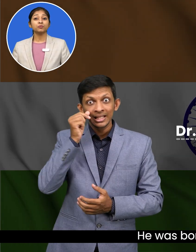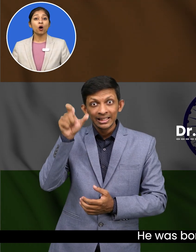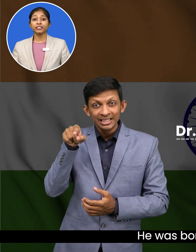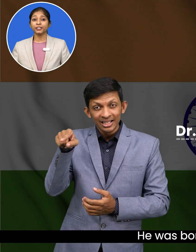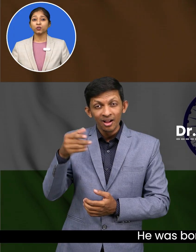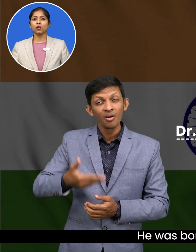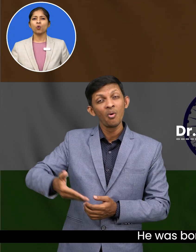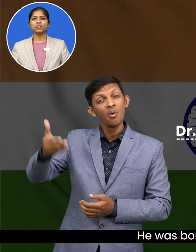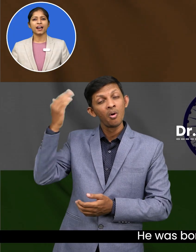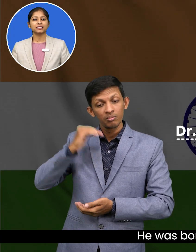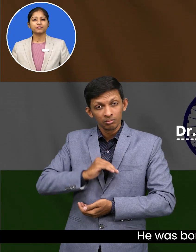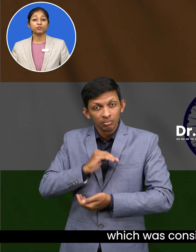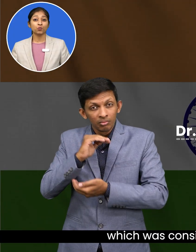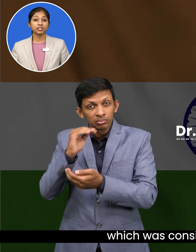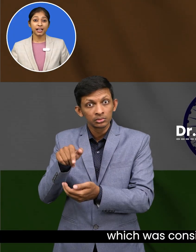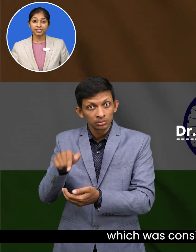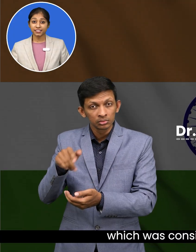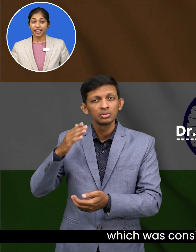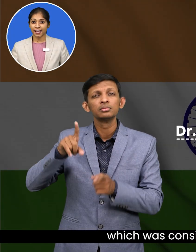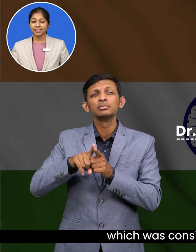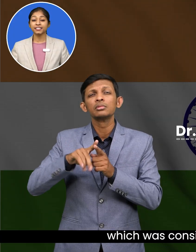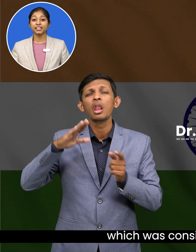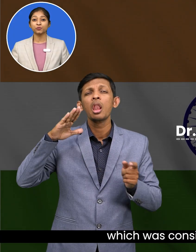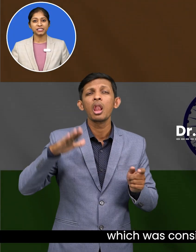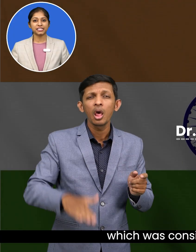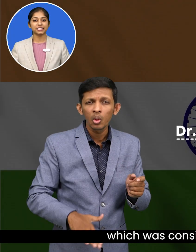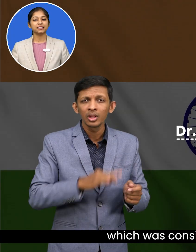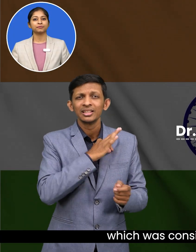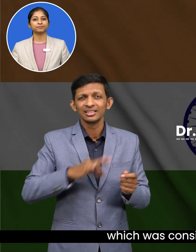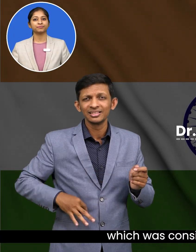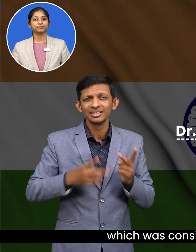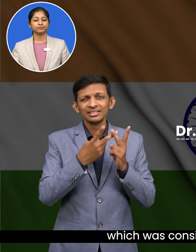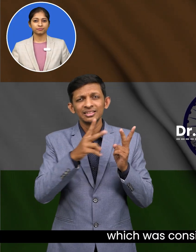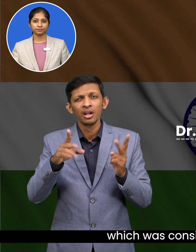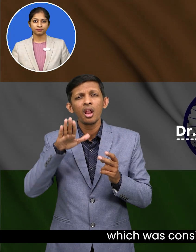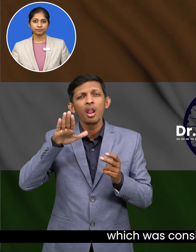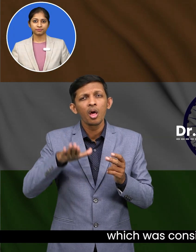He was born into a lower caste, which was considered as untouchables.